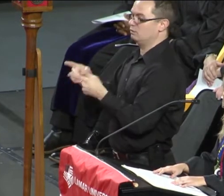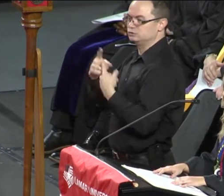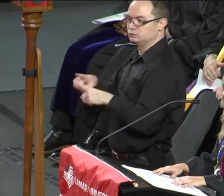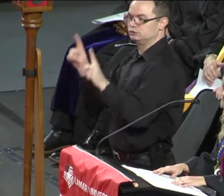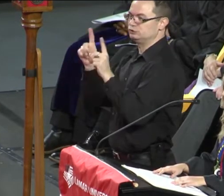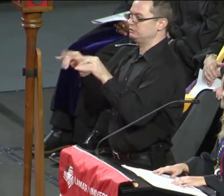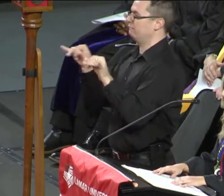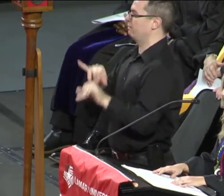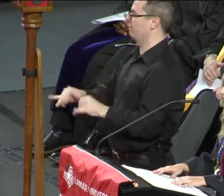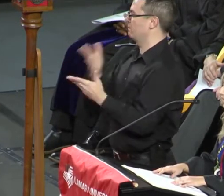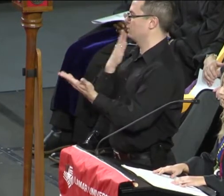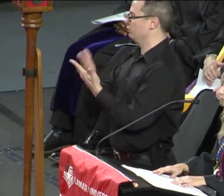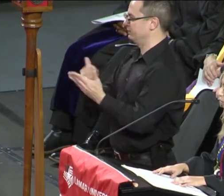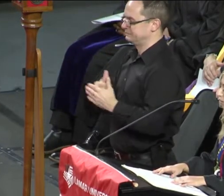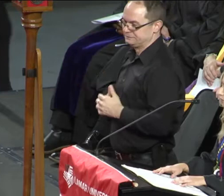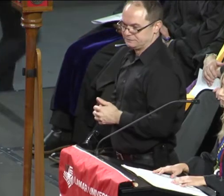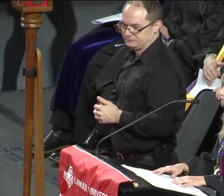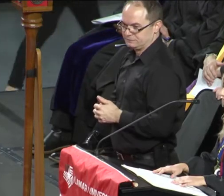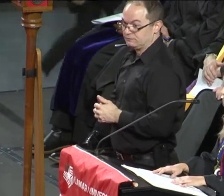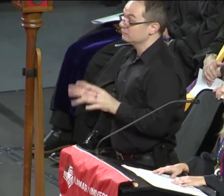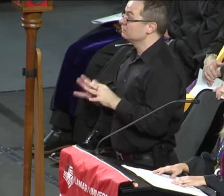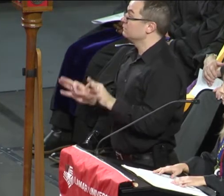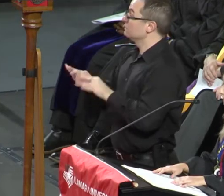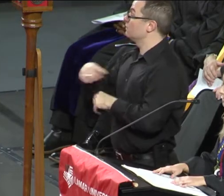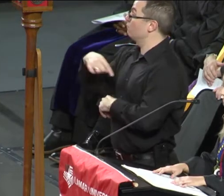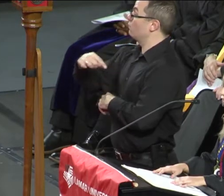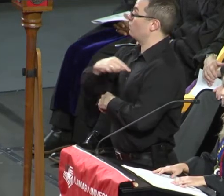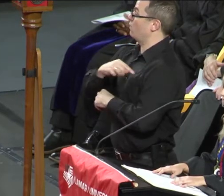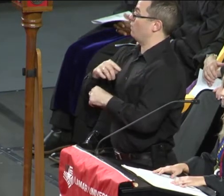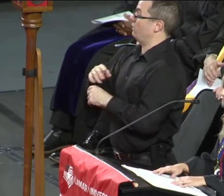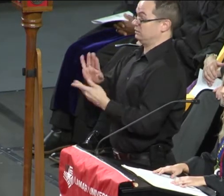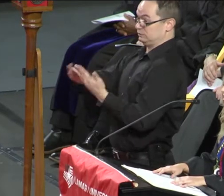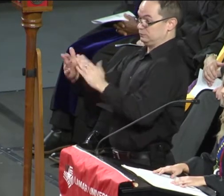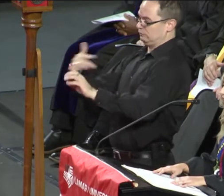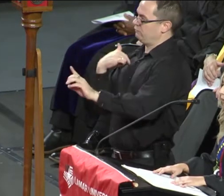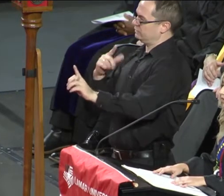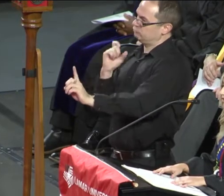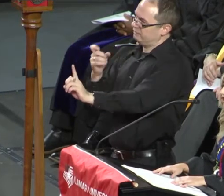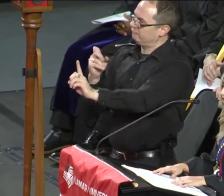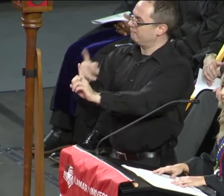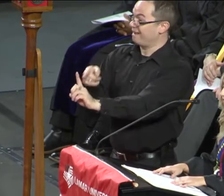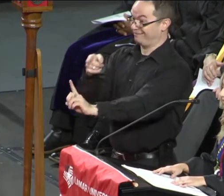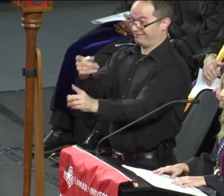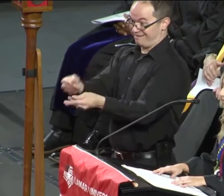common good. It is important for us to give back to the community that helped us achieve this